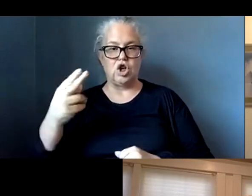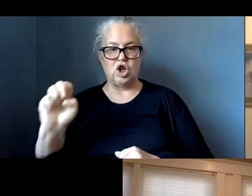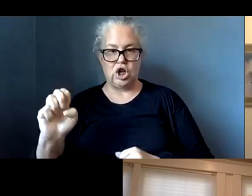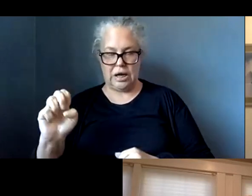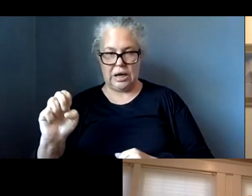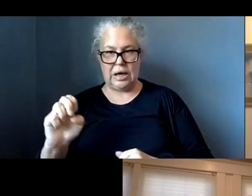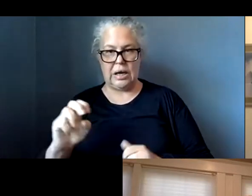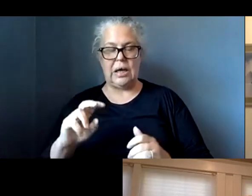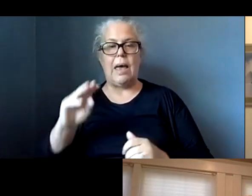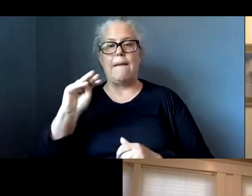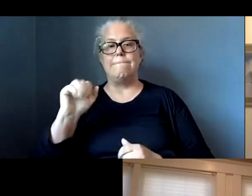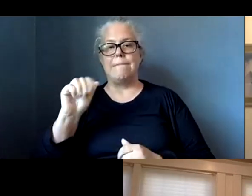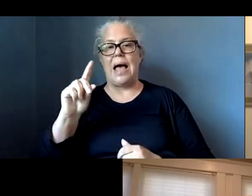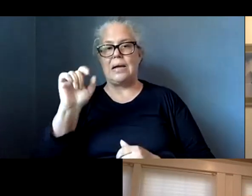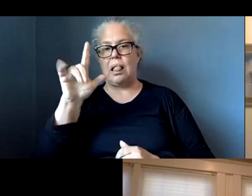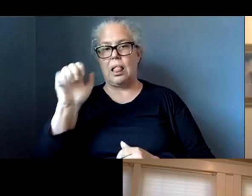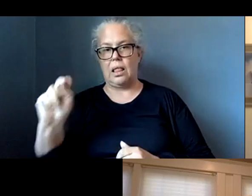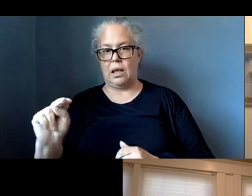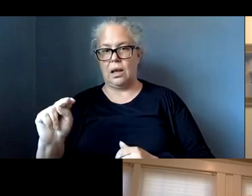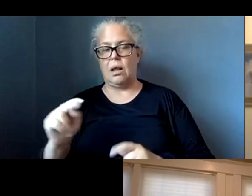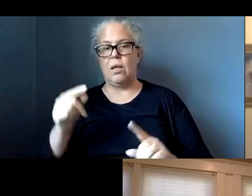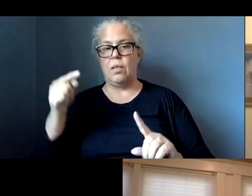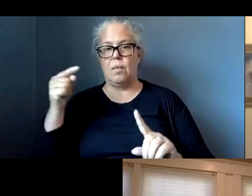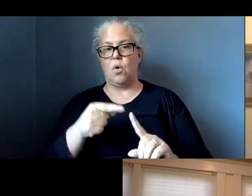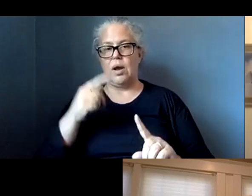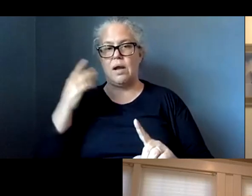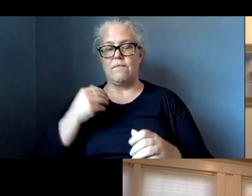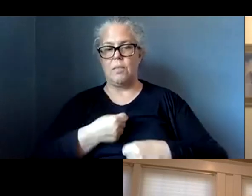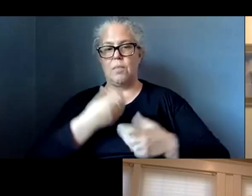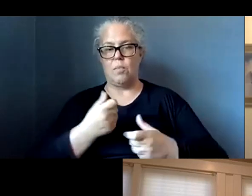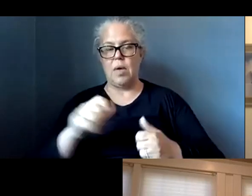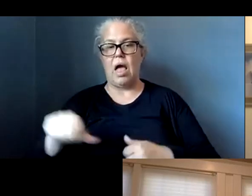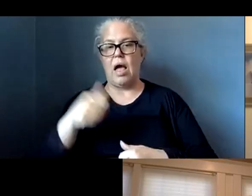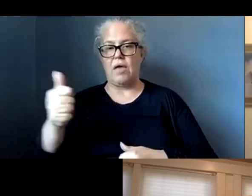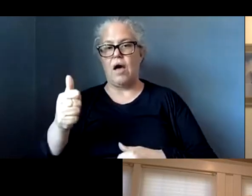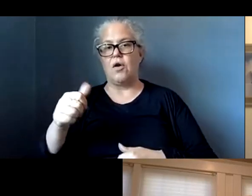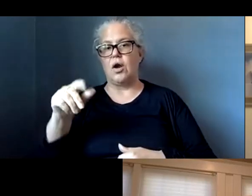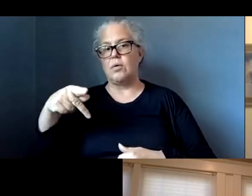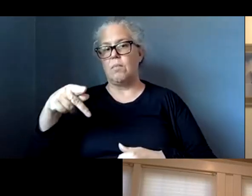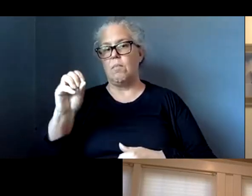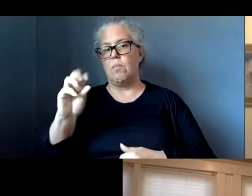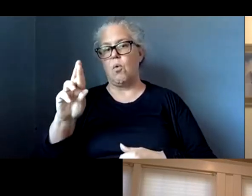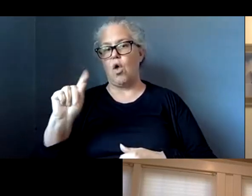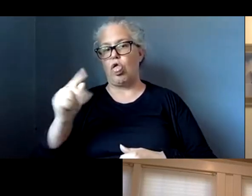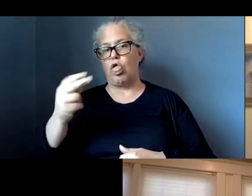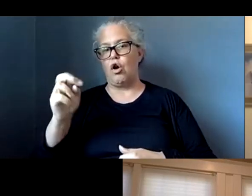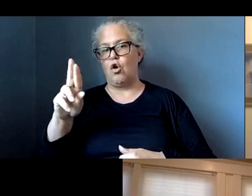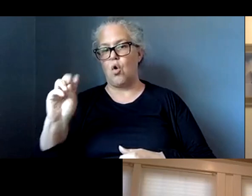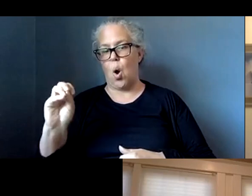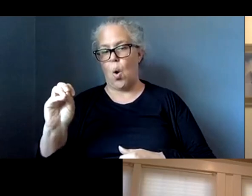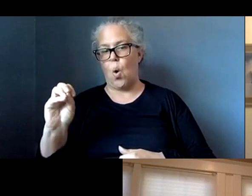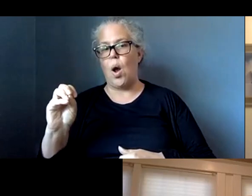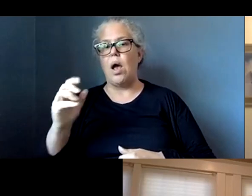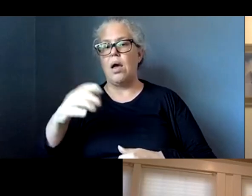is Madeline, the star of the poem, and the other main character is Porphyro, a young man who is very eager to get